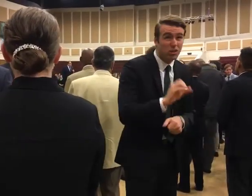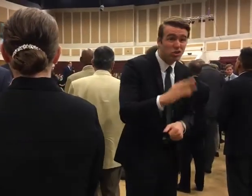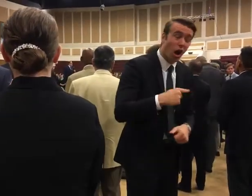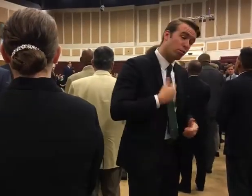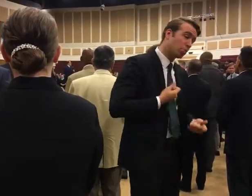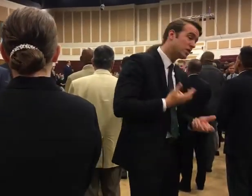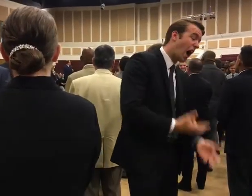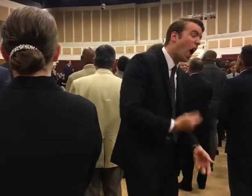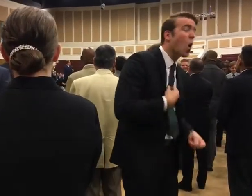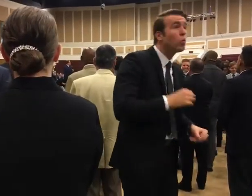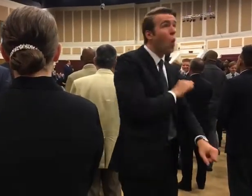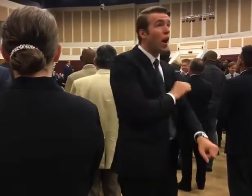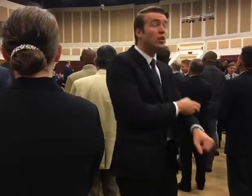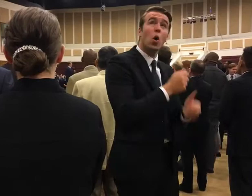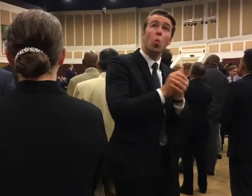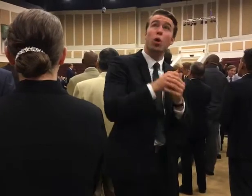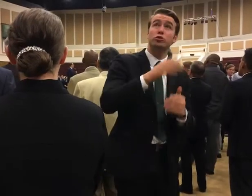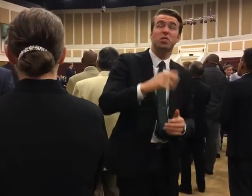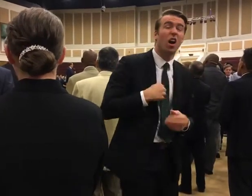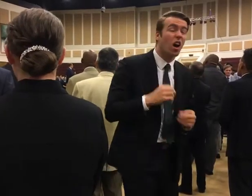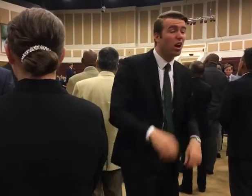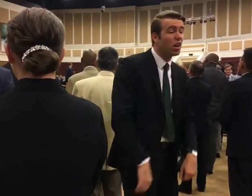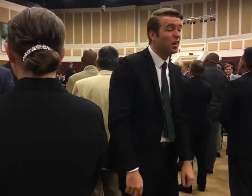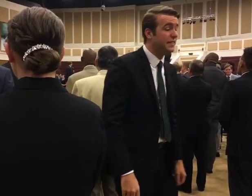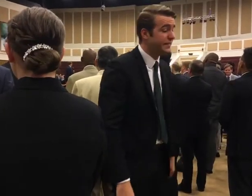You don't have energy to worship God, but you got enough